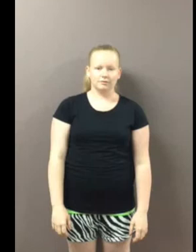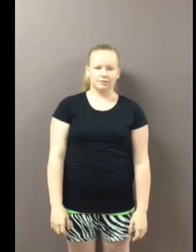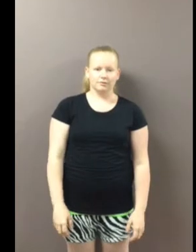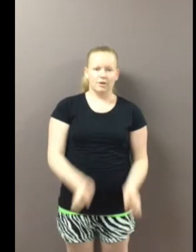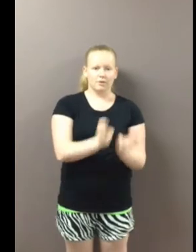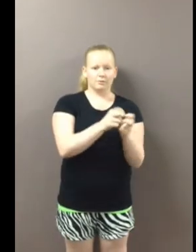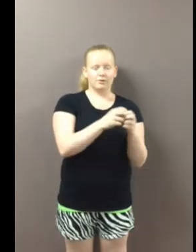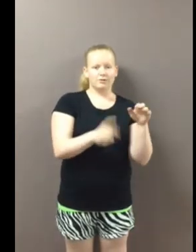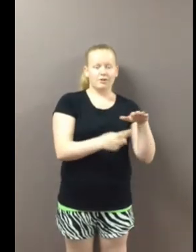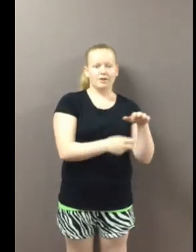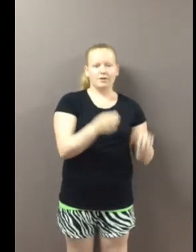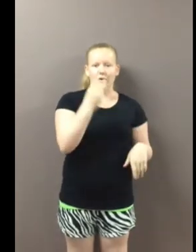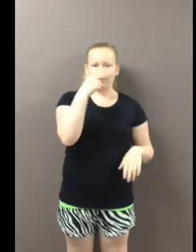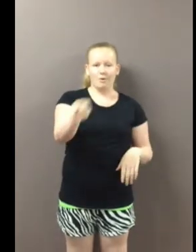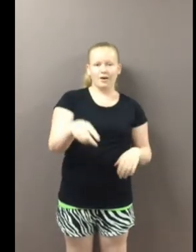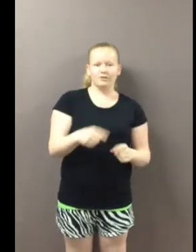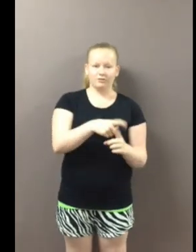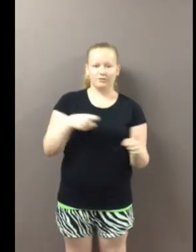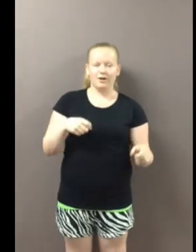The woodchuck is watching from his back door.